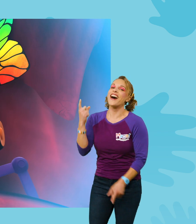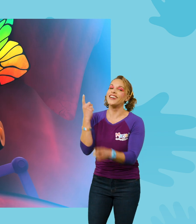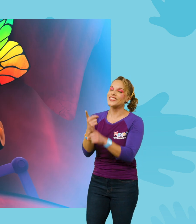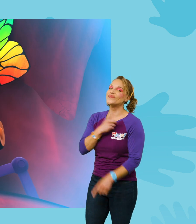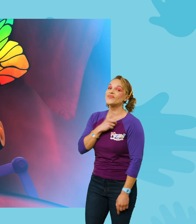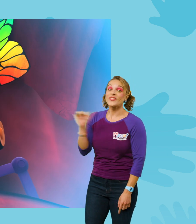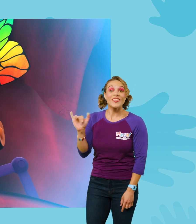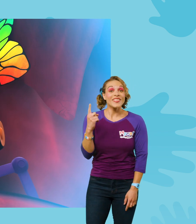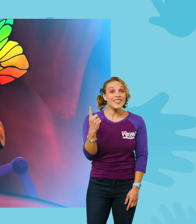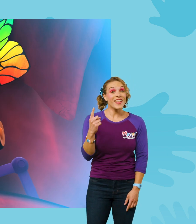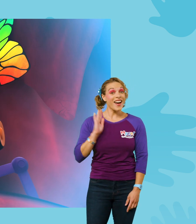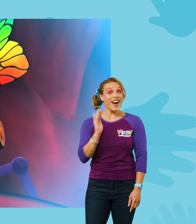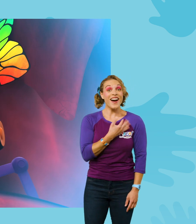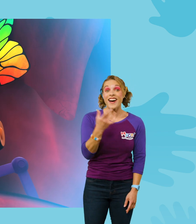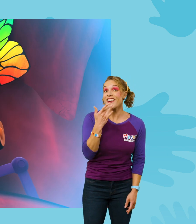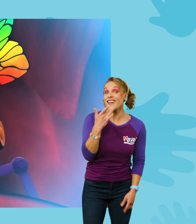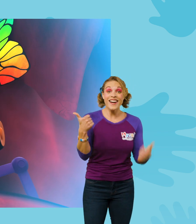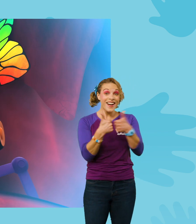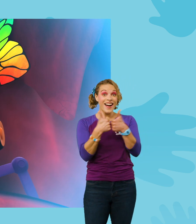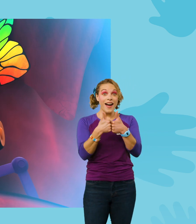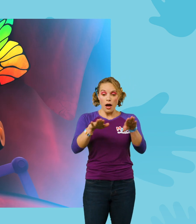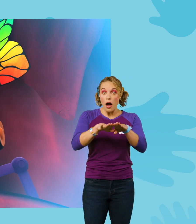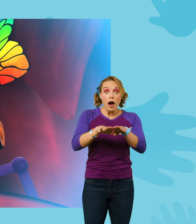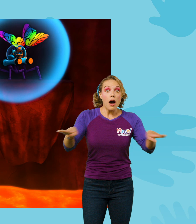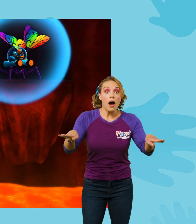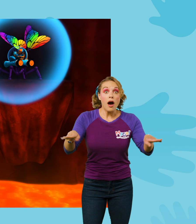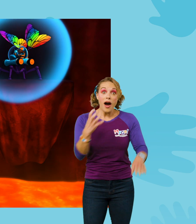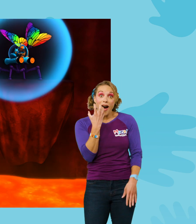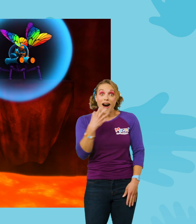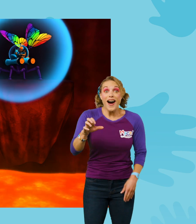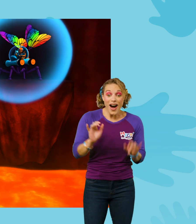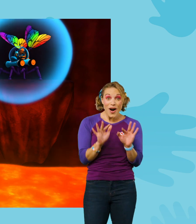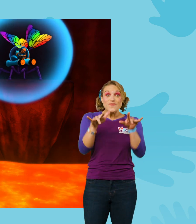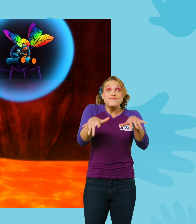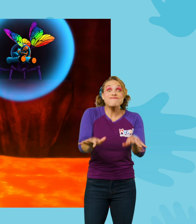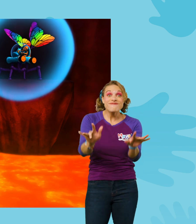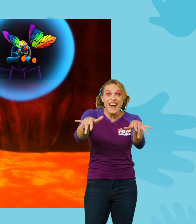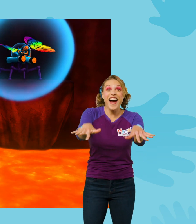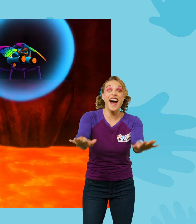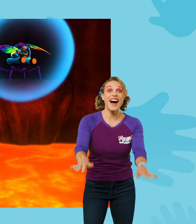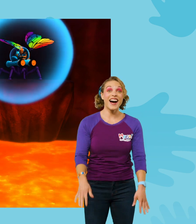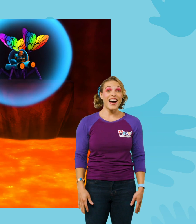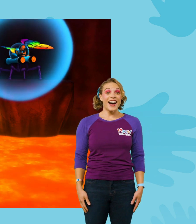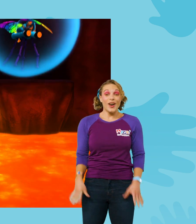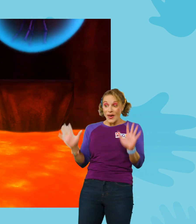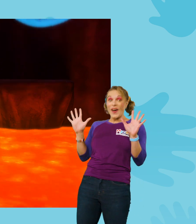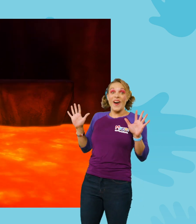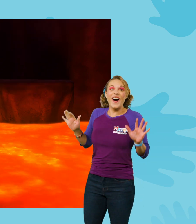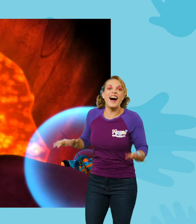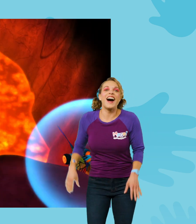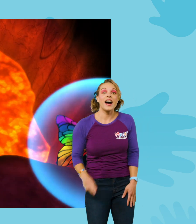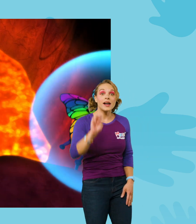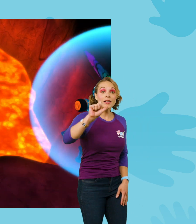You're right, D.Bo. It is like one of our favorite games. The floor is lava.